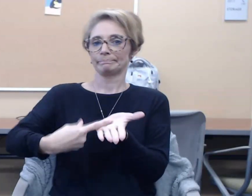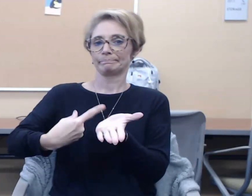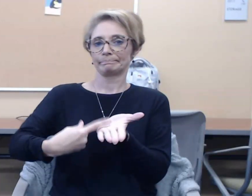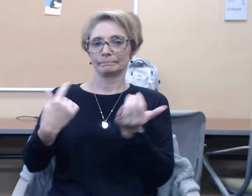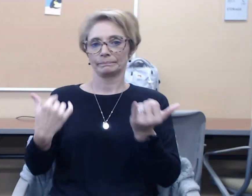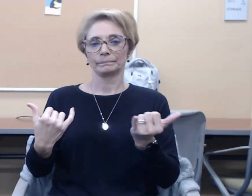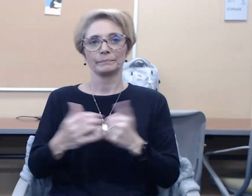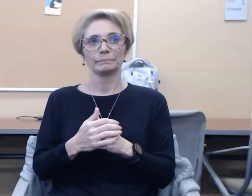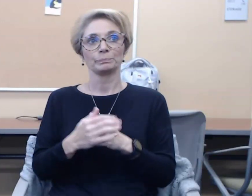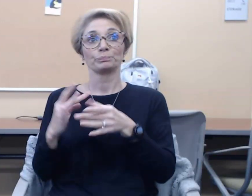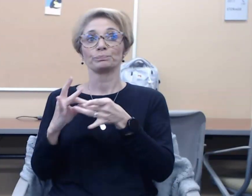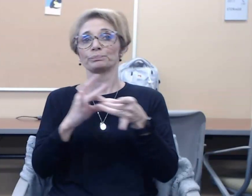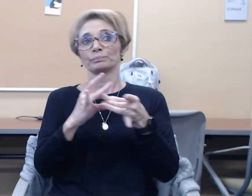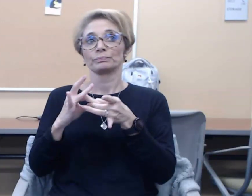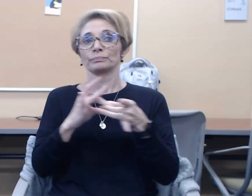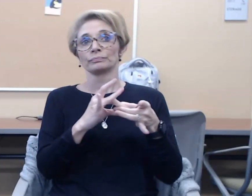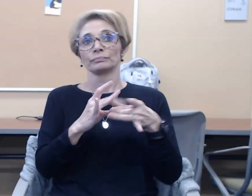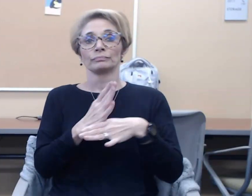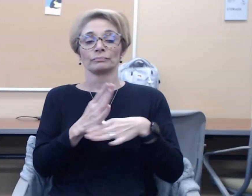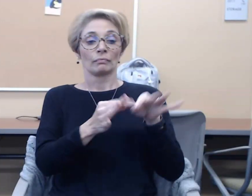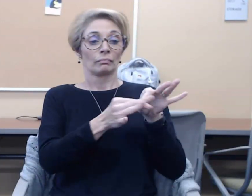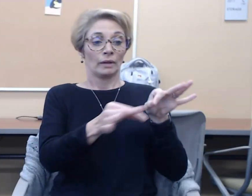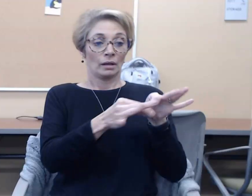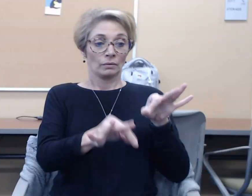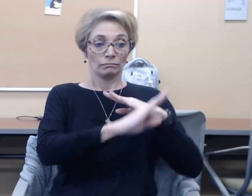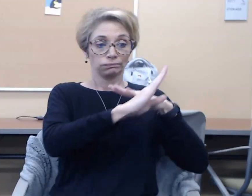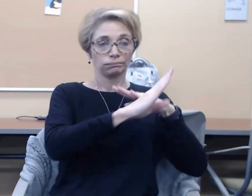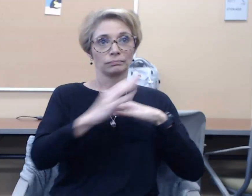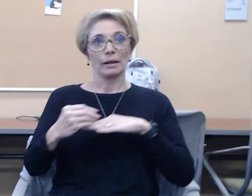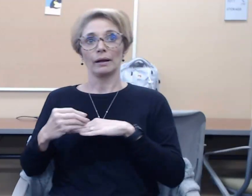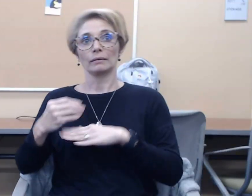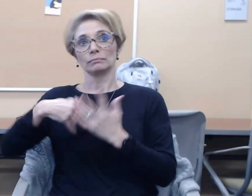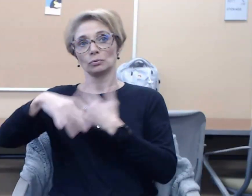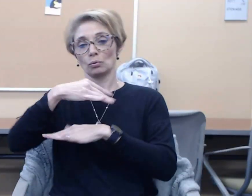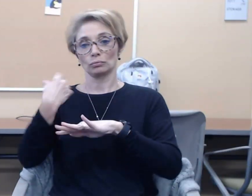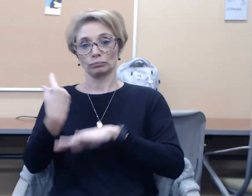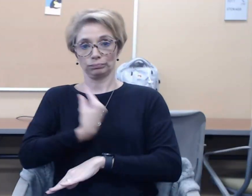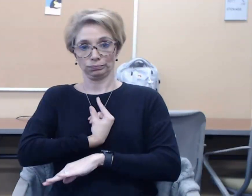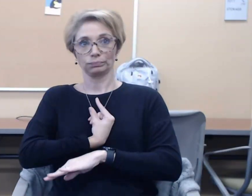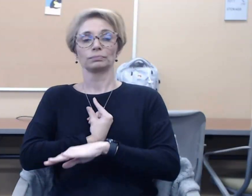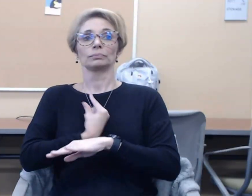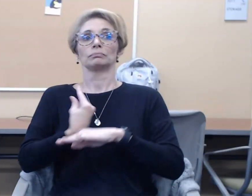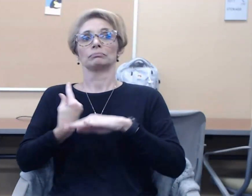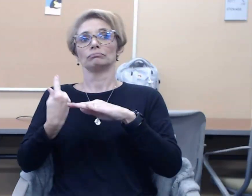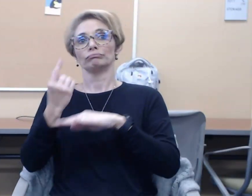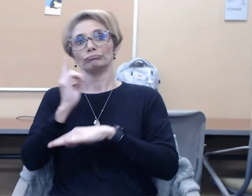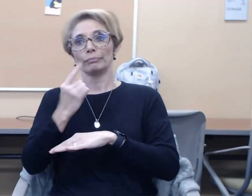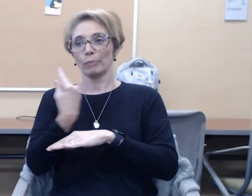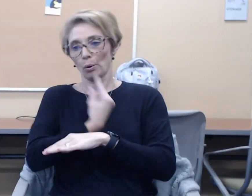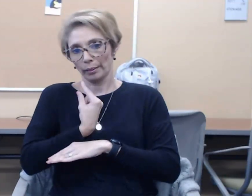the relationship between language barriers and social isolation and loneliness in deaf and hard of hearing students in mainstream